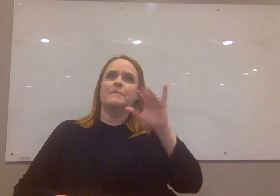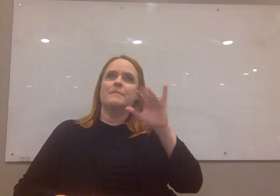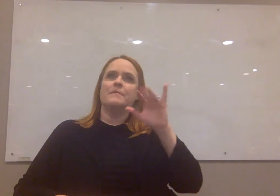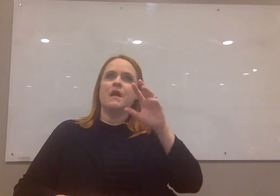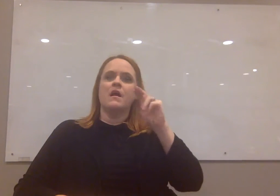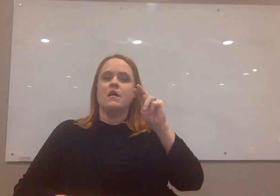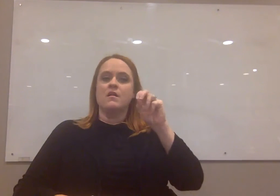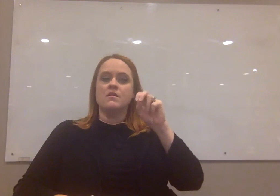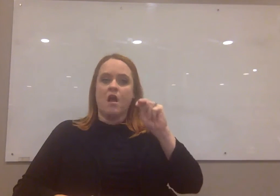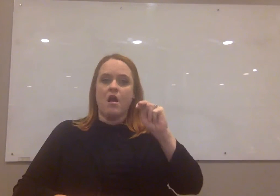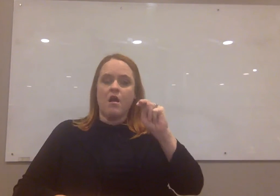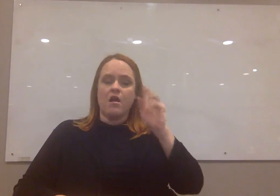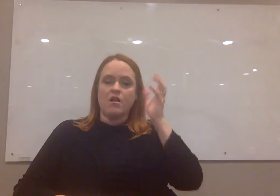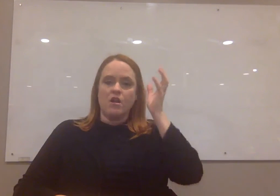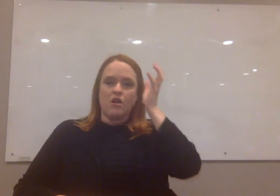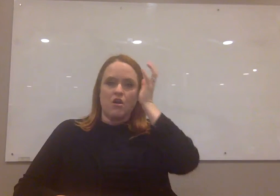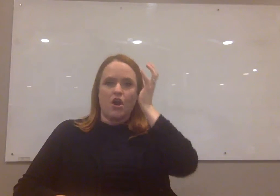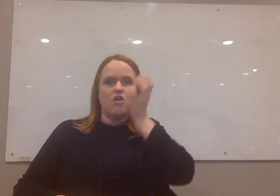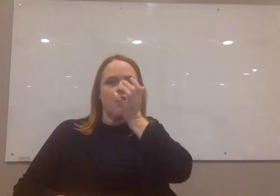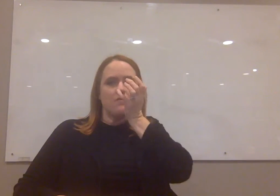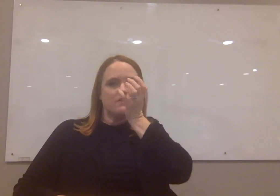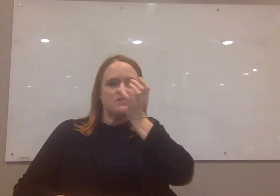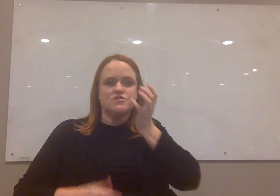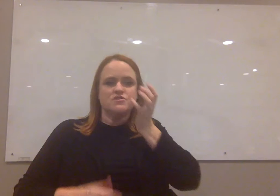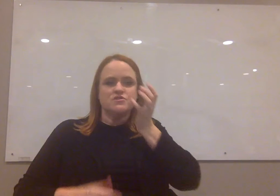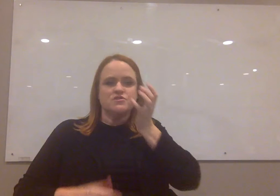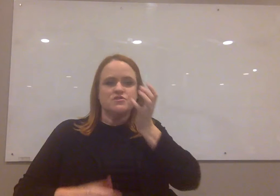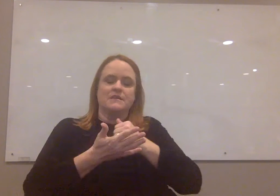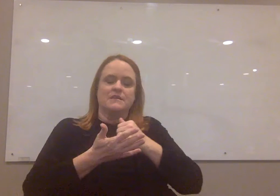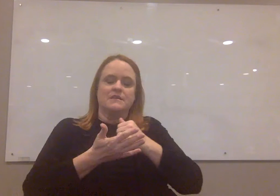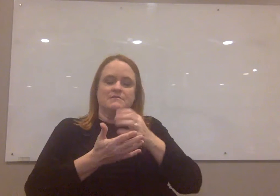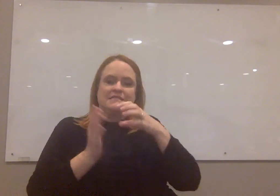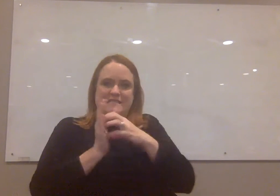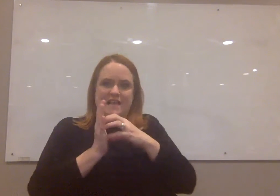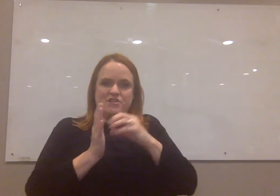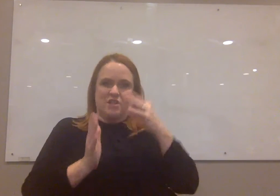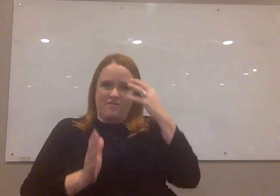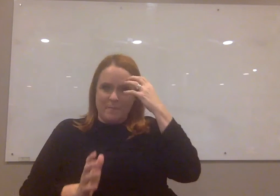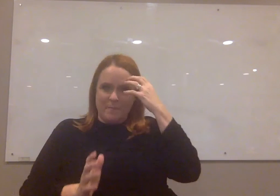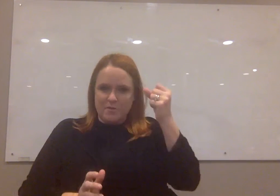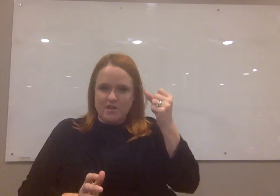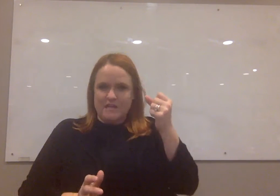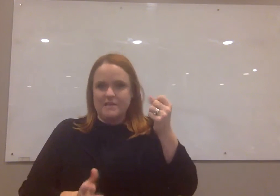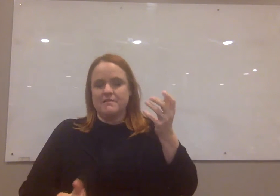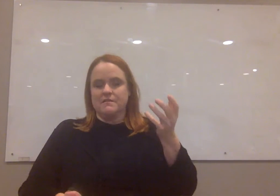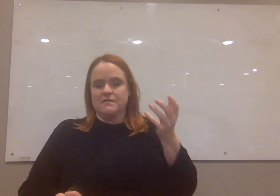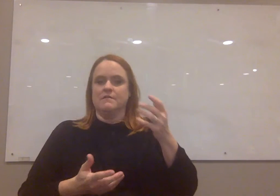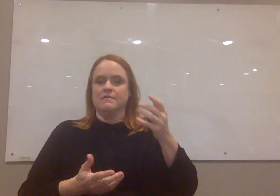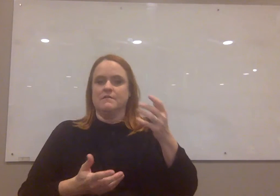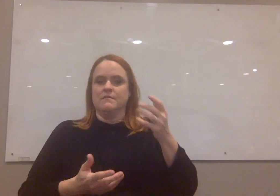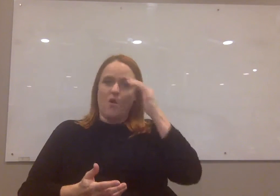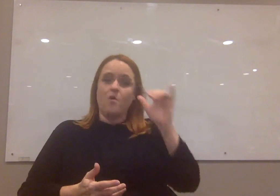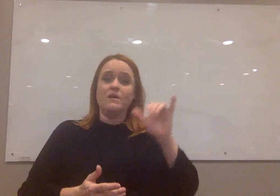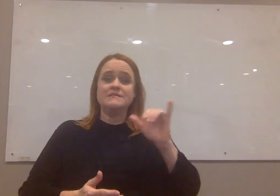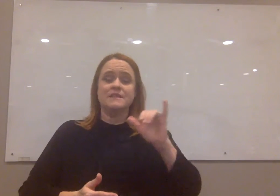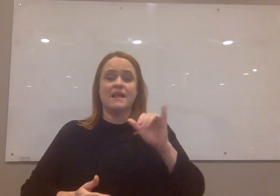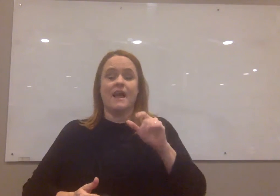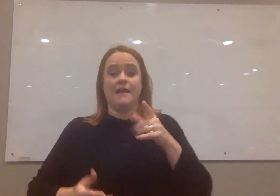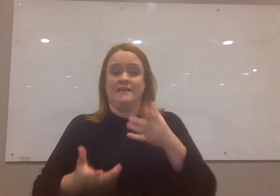non-garbage collected section of memory. You know, I mean, it's like it's like here's your piece of the heap.